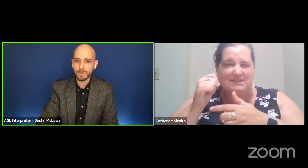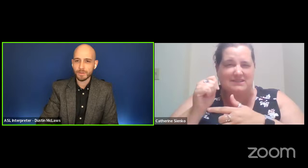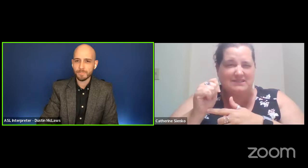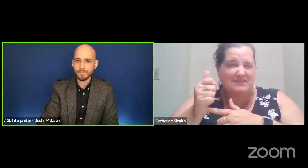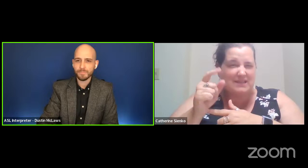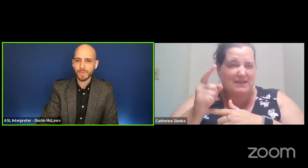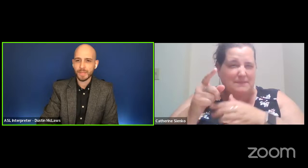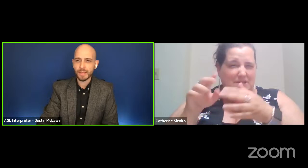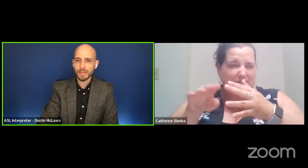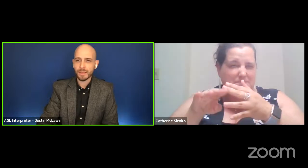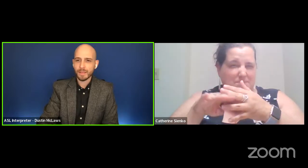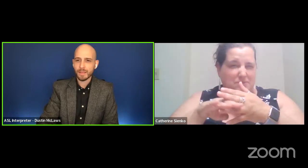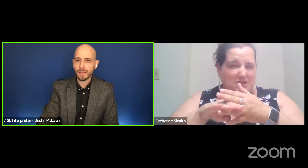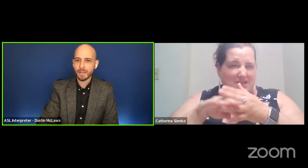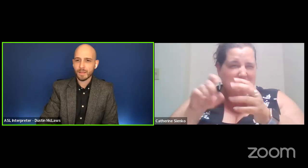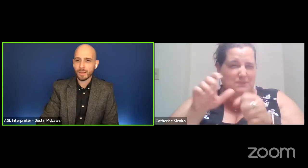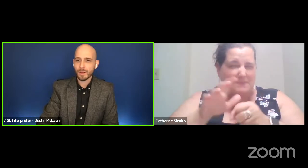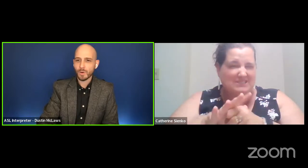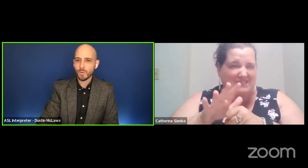a break.